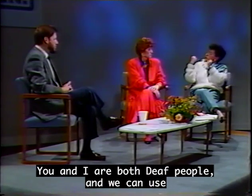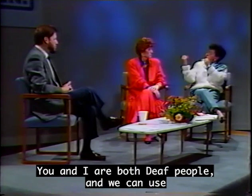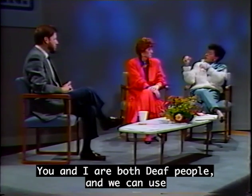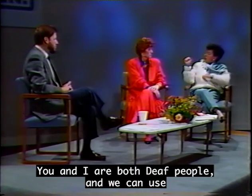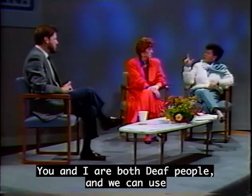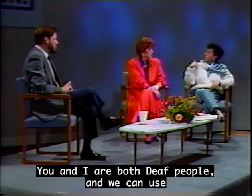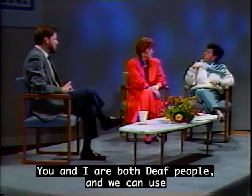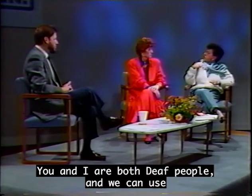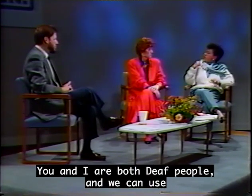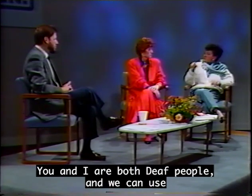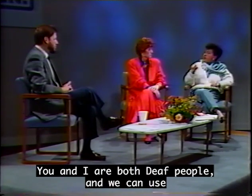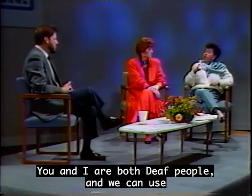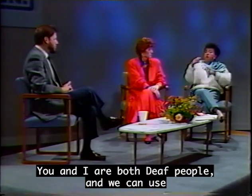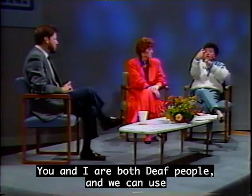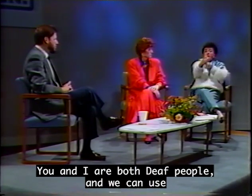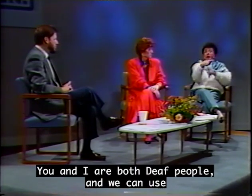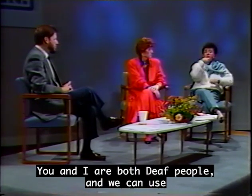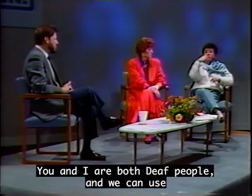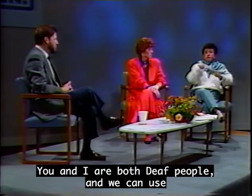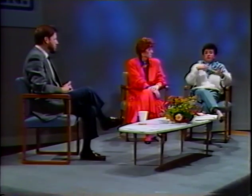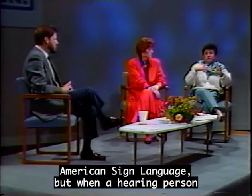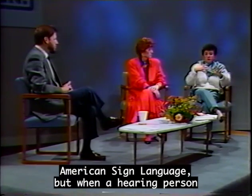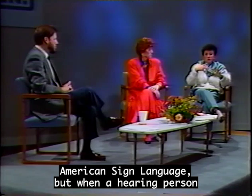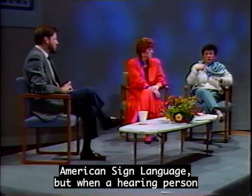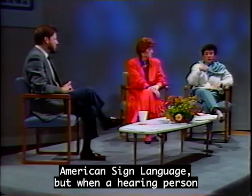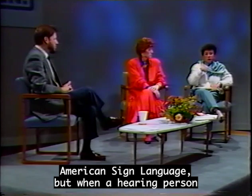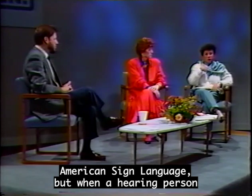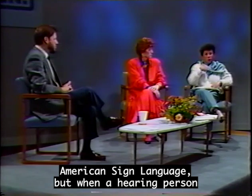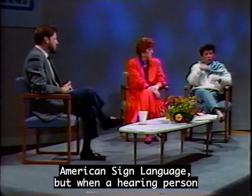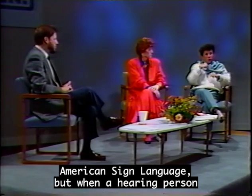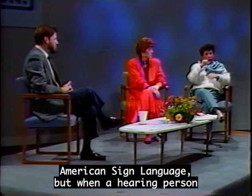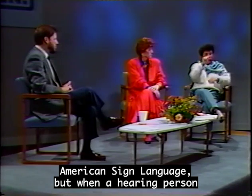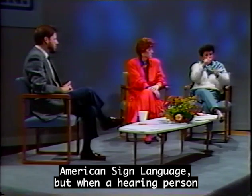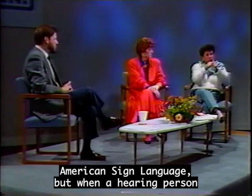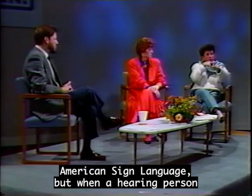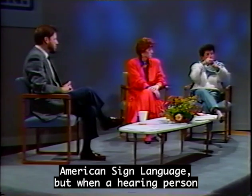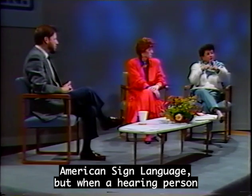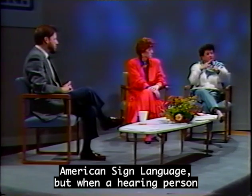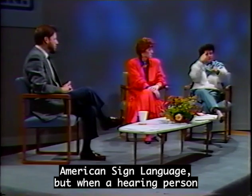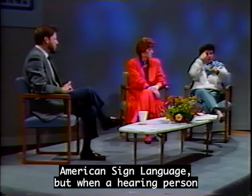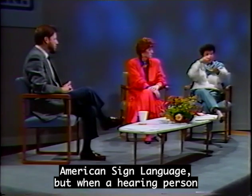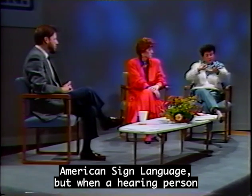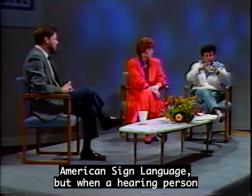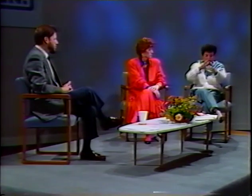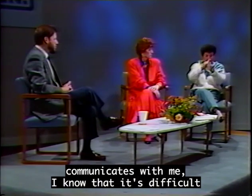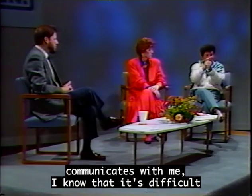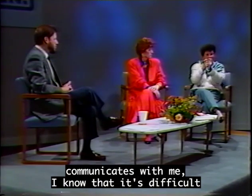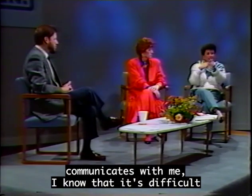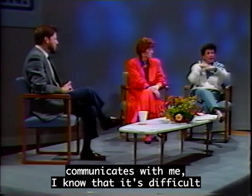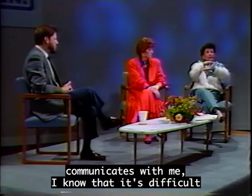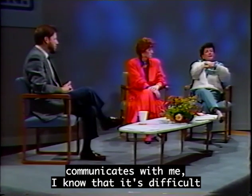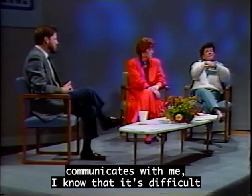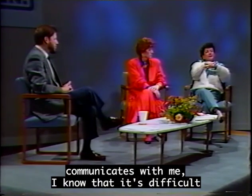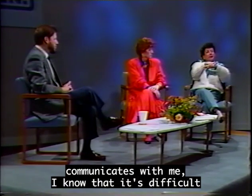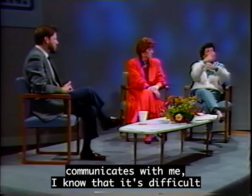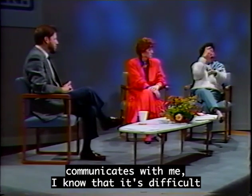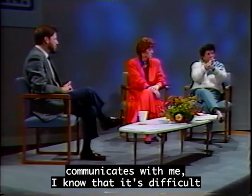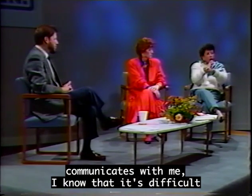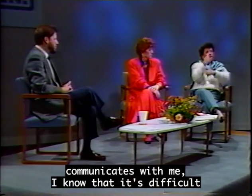You and I are both deaf people, and we can use American Sign Language, but when a hearing person communicates with me, I